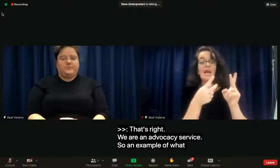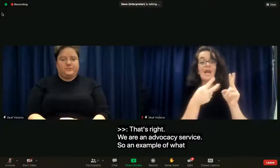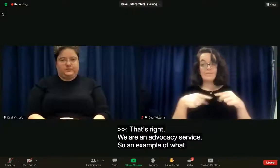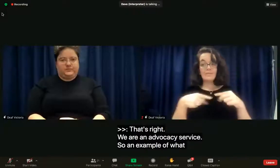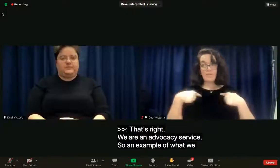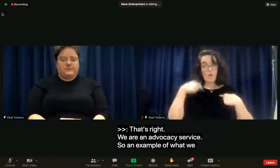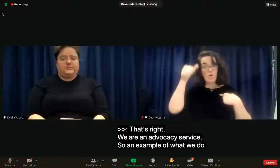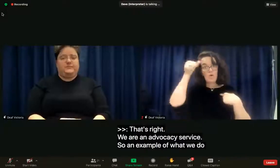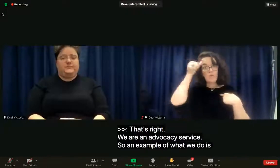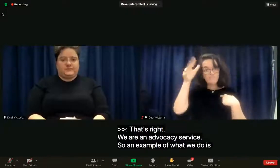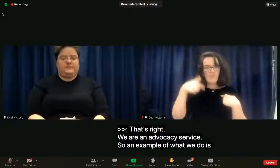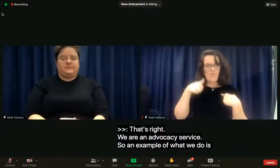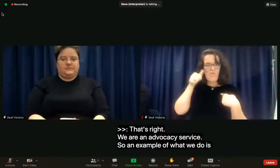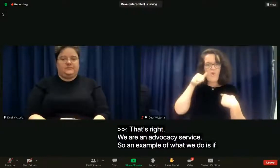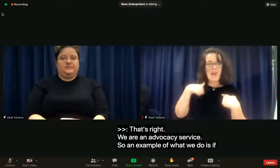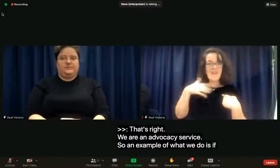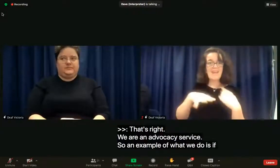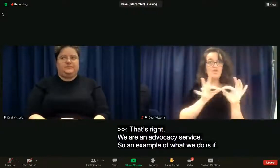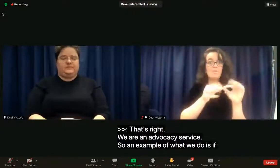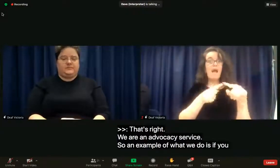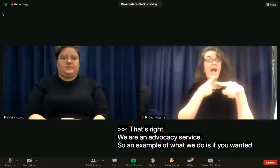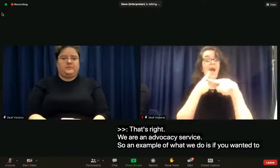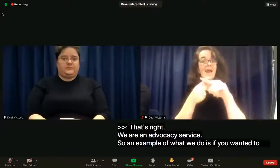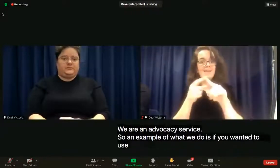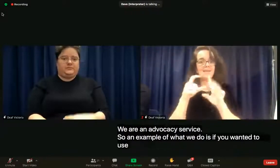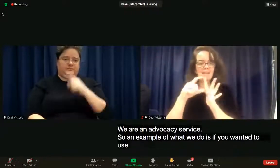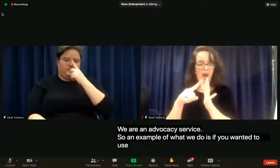wanting to use our resources, if you are wanting to